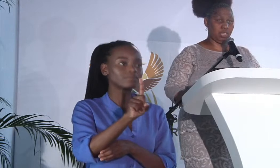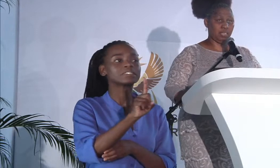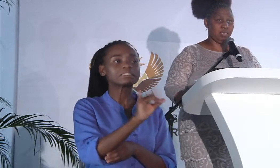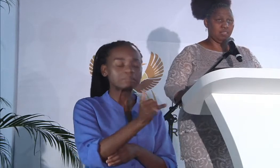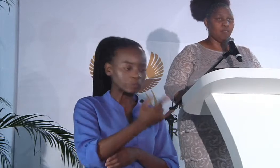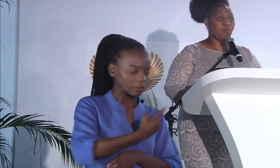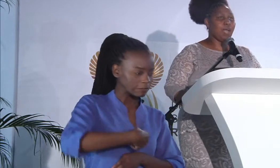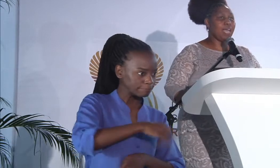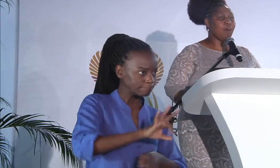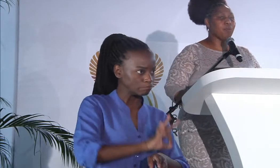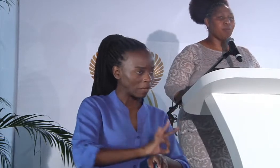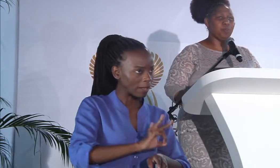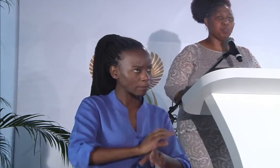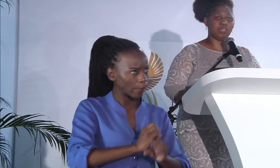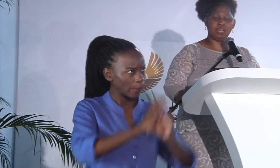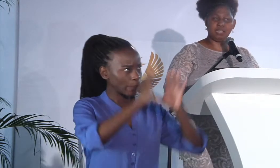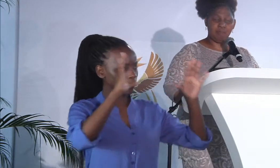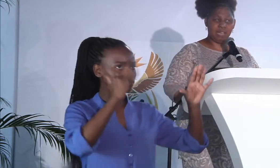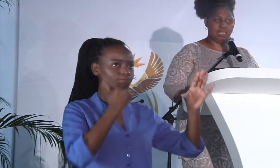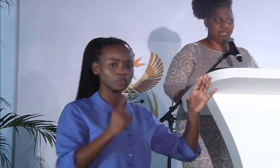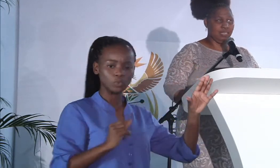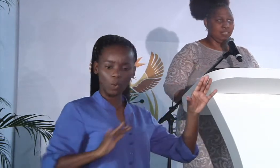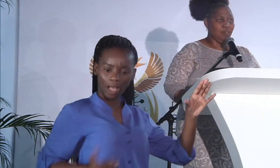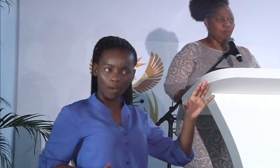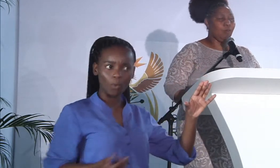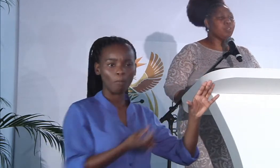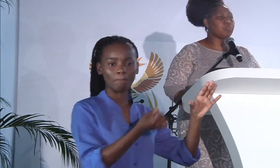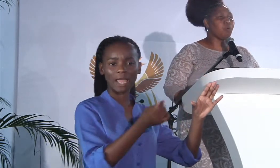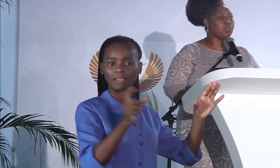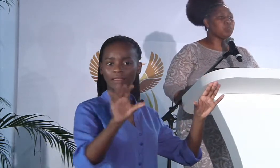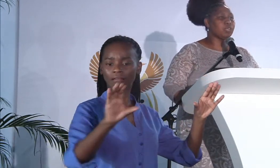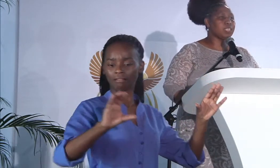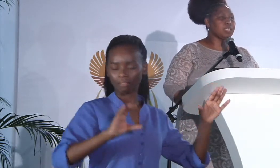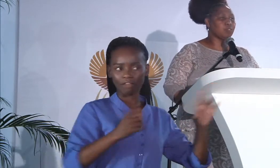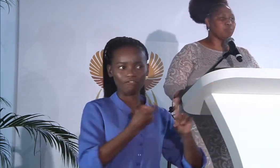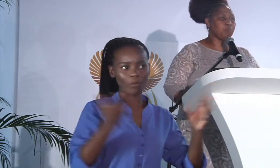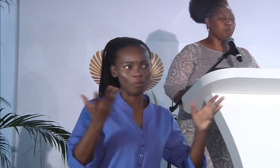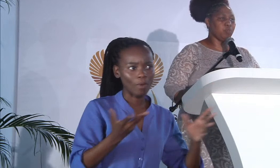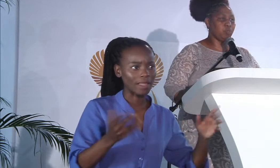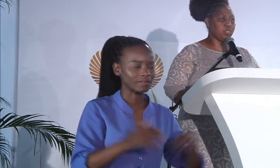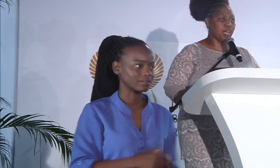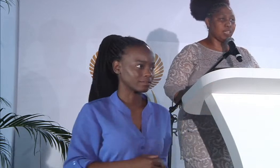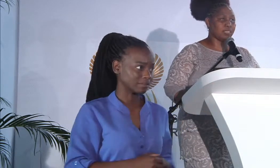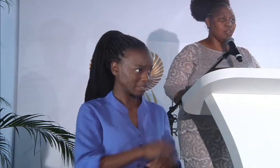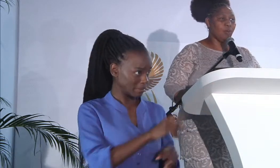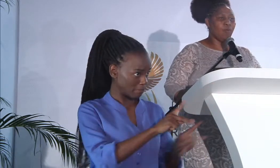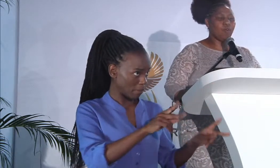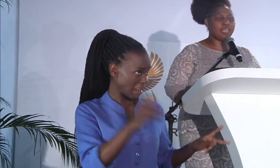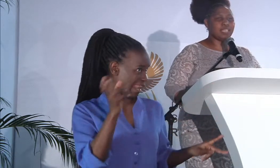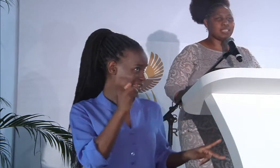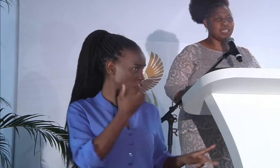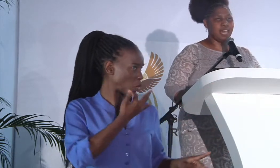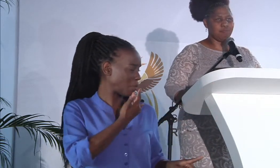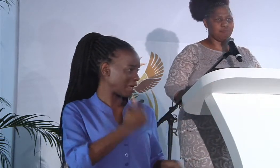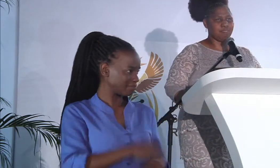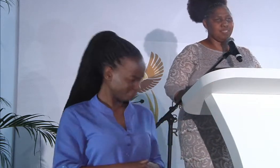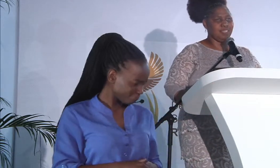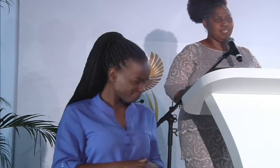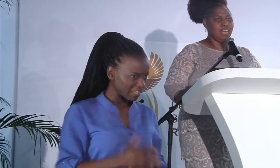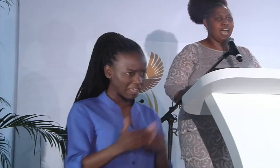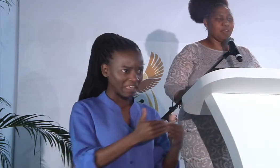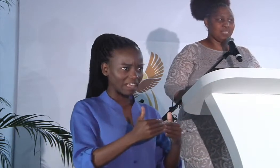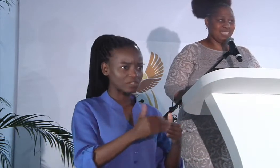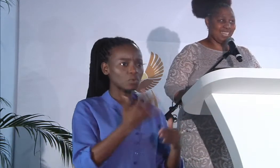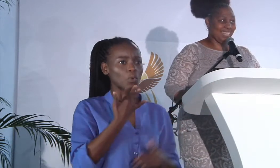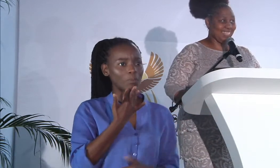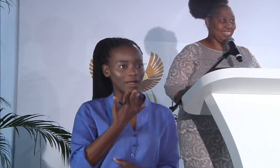thing. Where are we going to get the money? Who is going to listen to people who use drugs? Who cares enough?